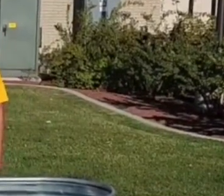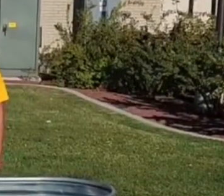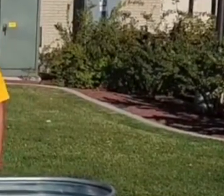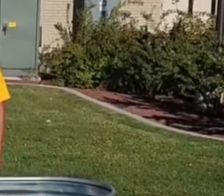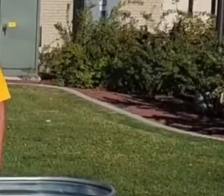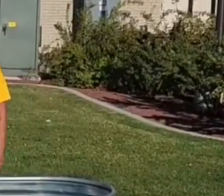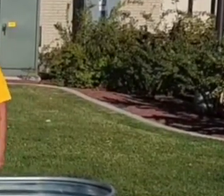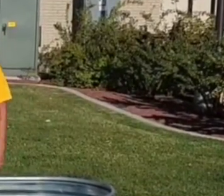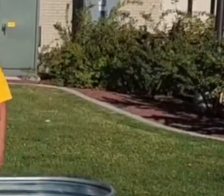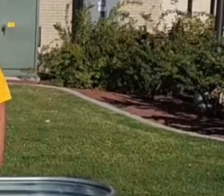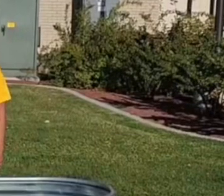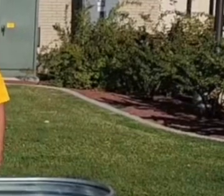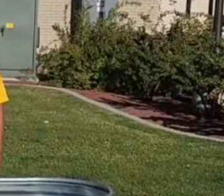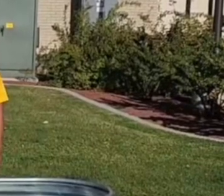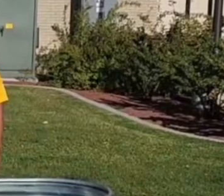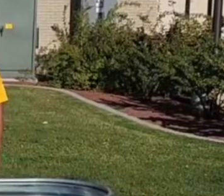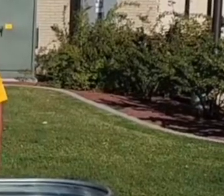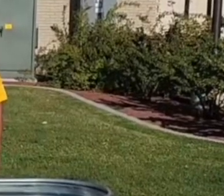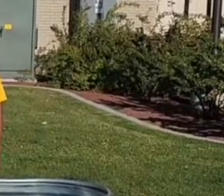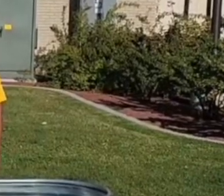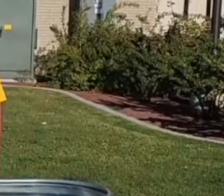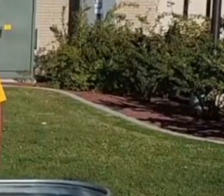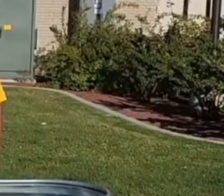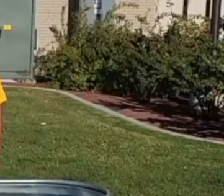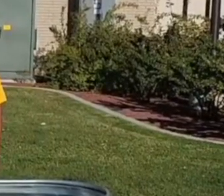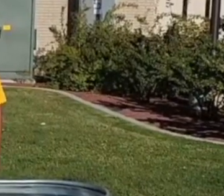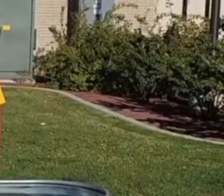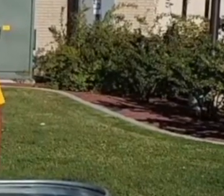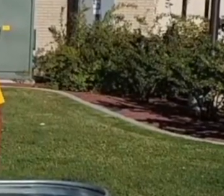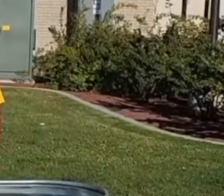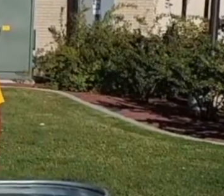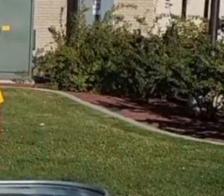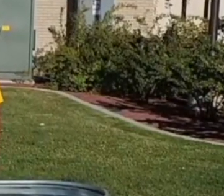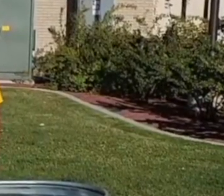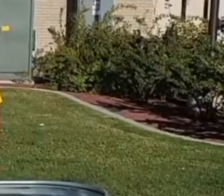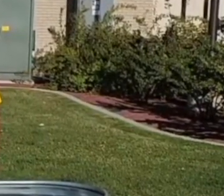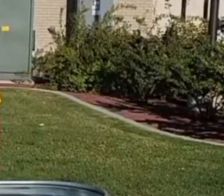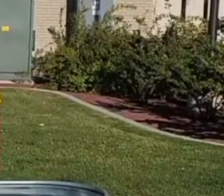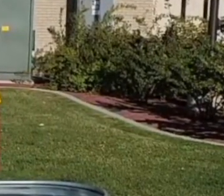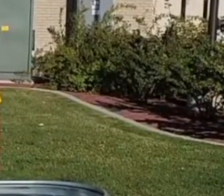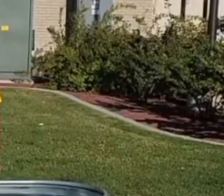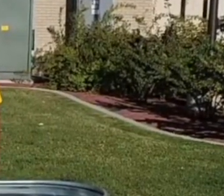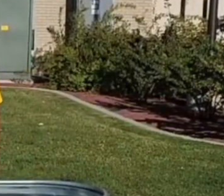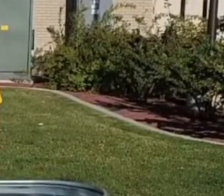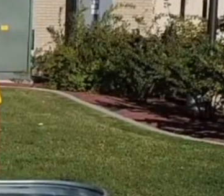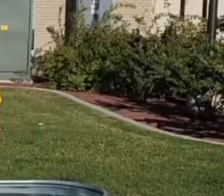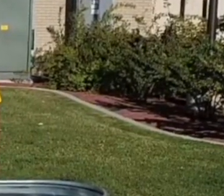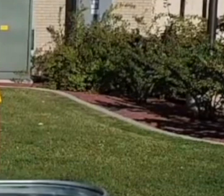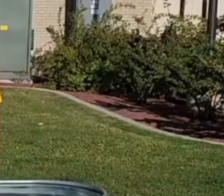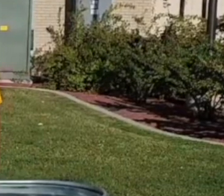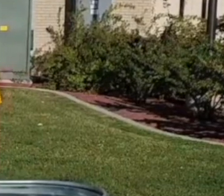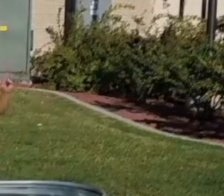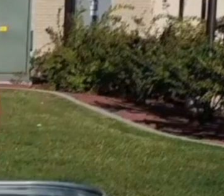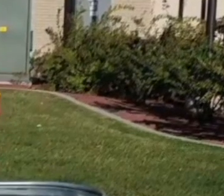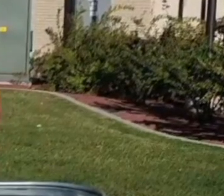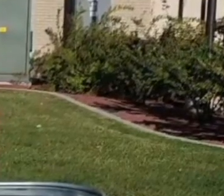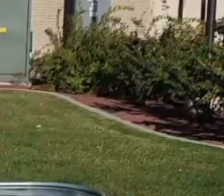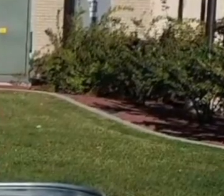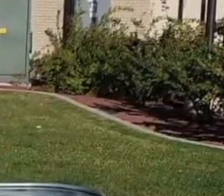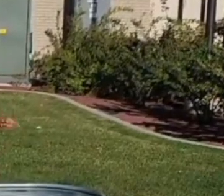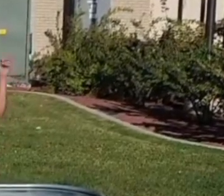Living Water. You can get notifications and updates about what's going on here at Living Water, so be sure and download that app.